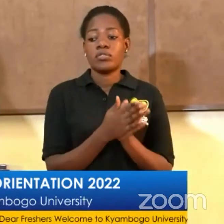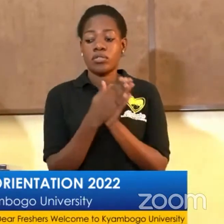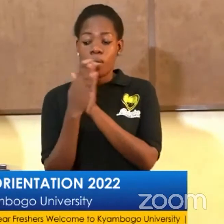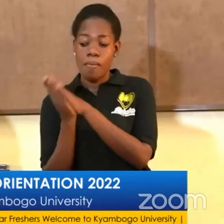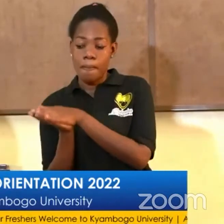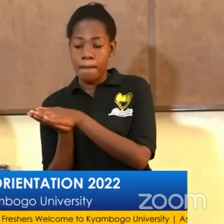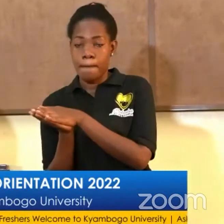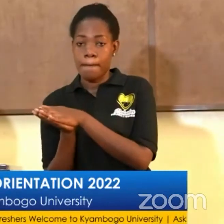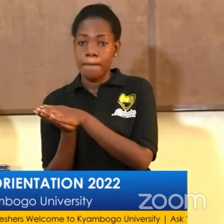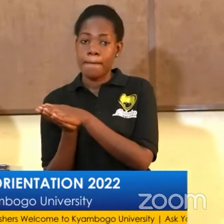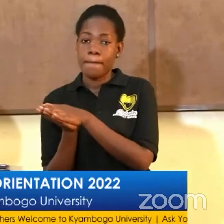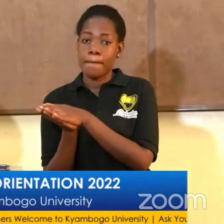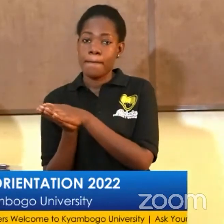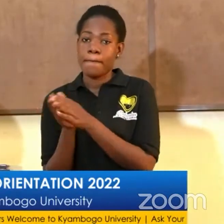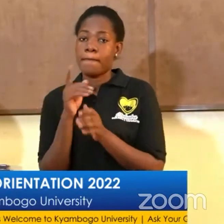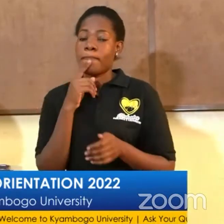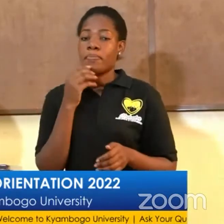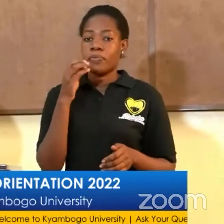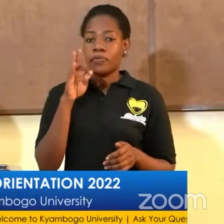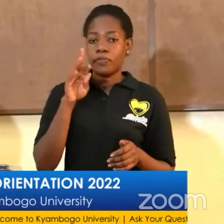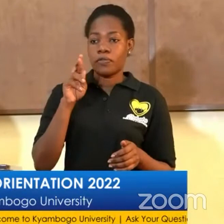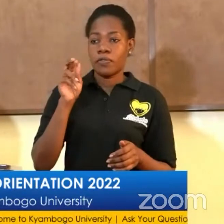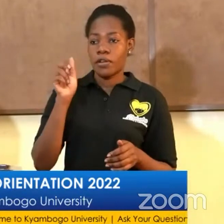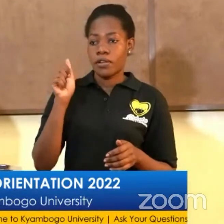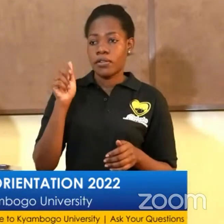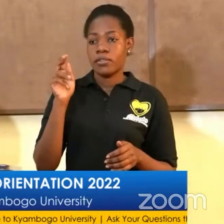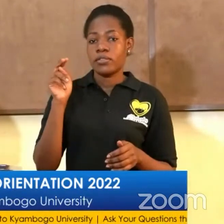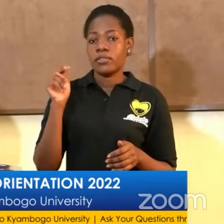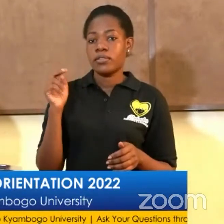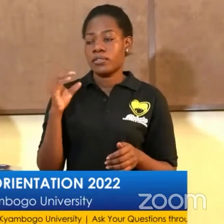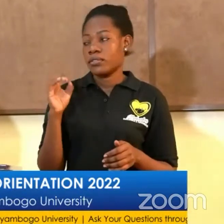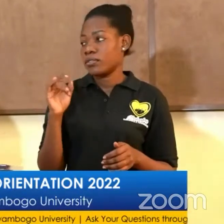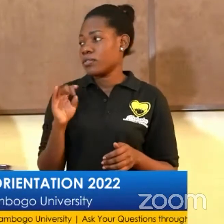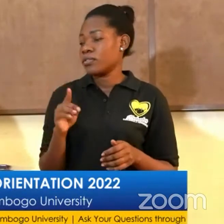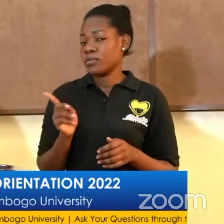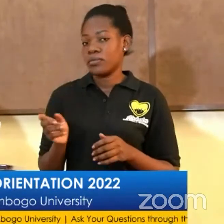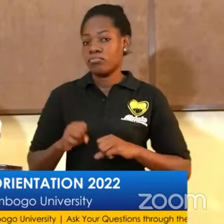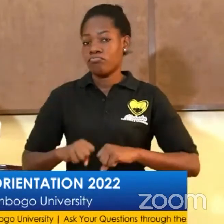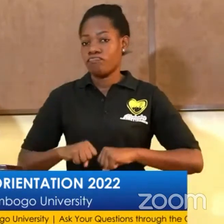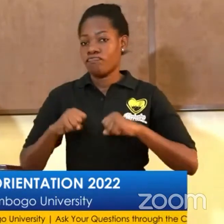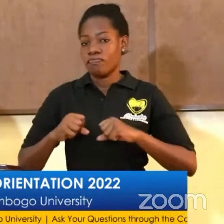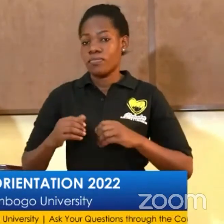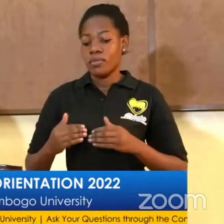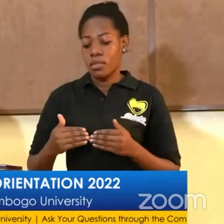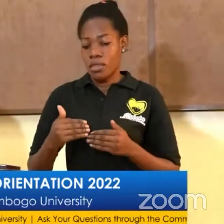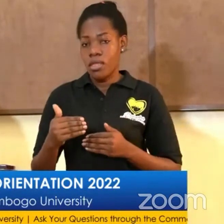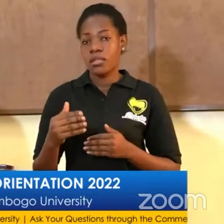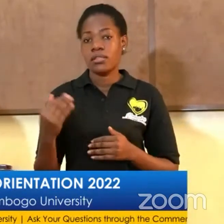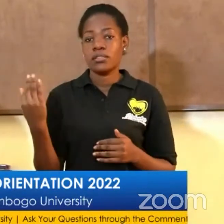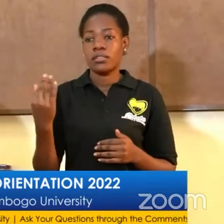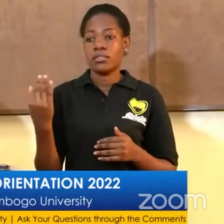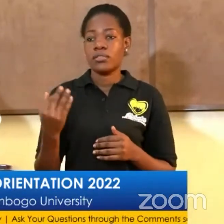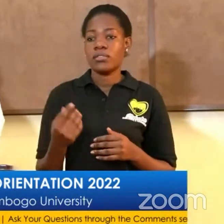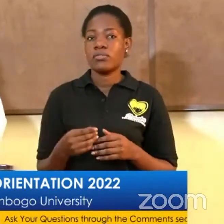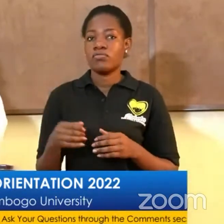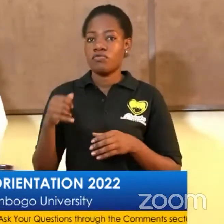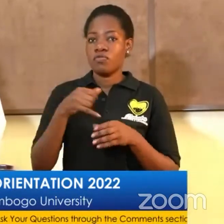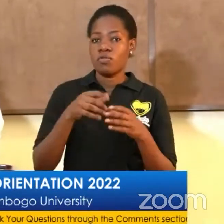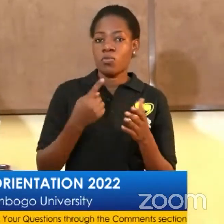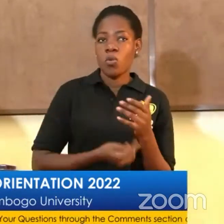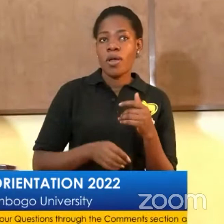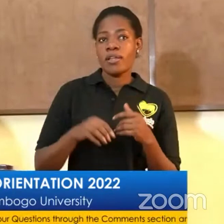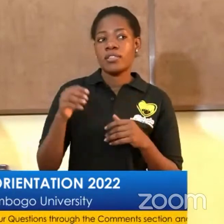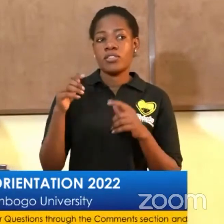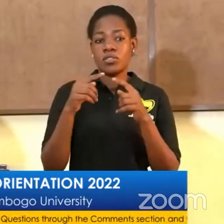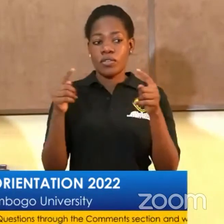to Francis to be the chairperson of this next session, which has the university librarian,